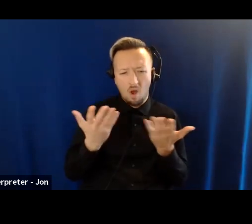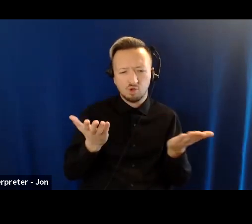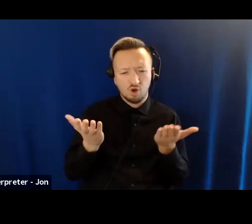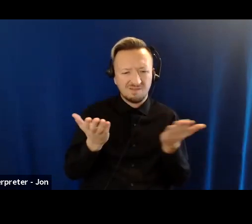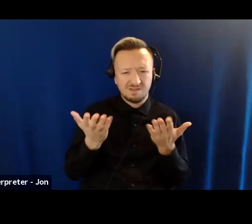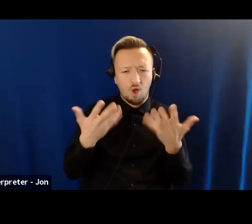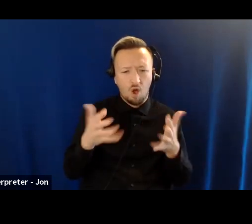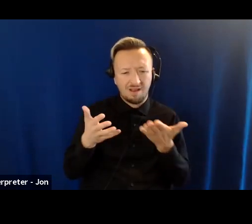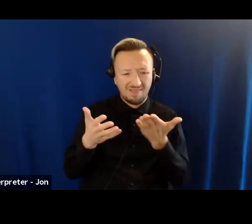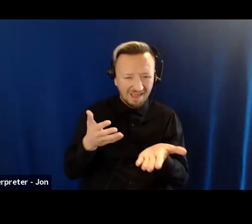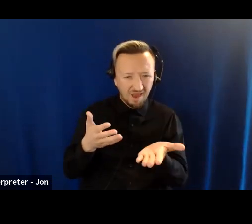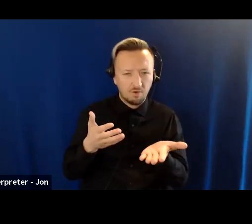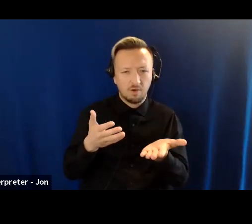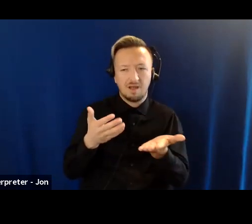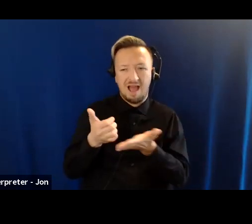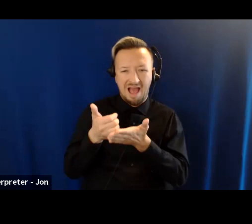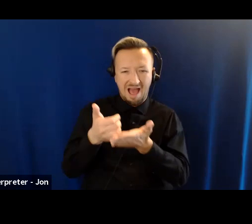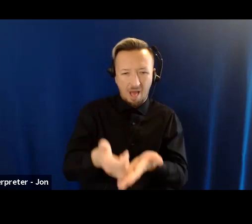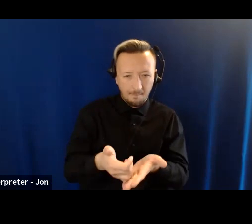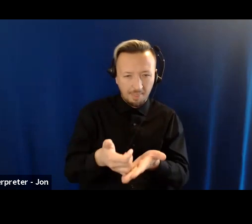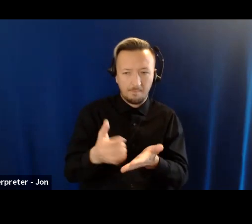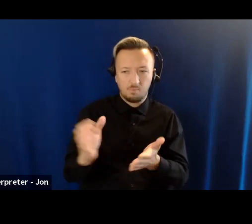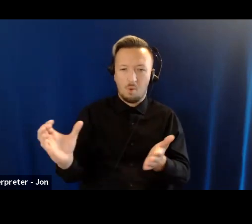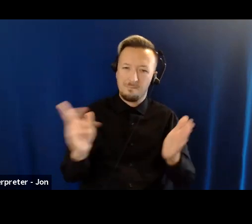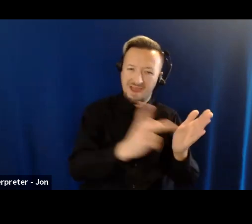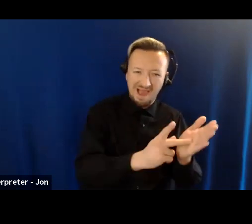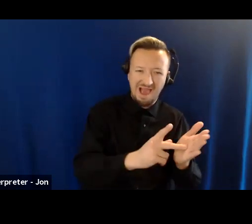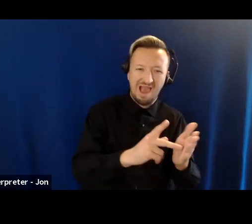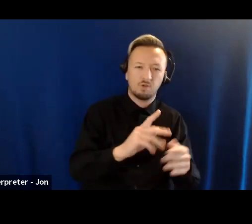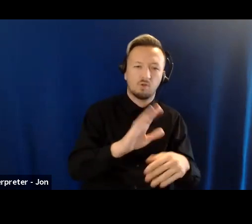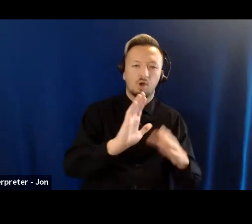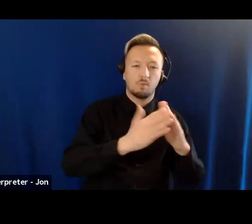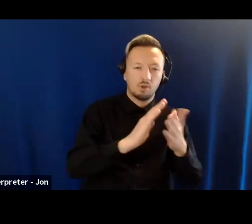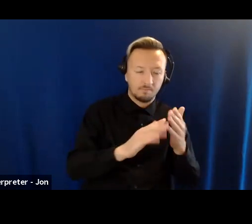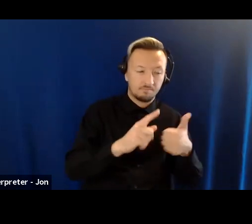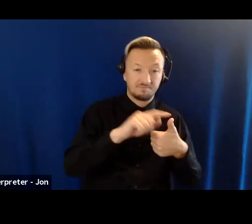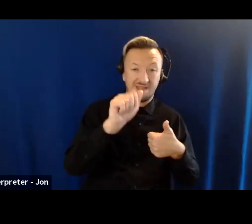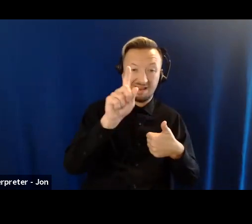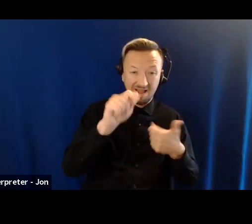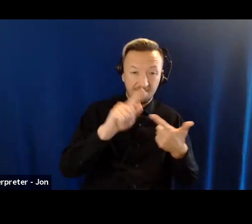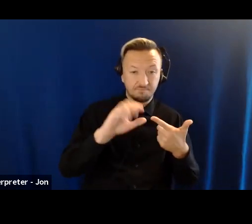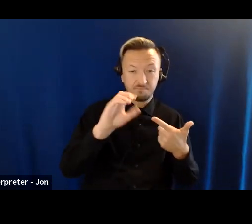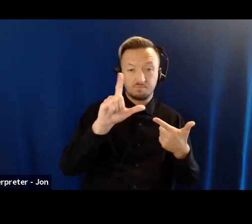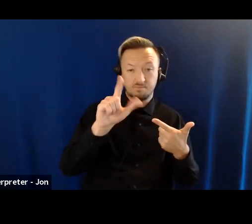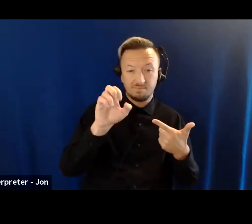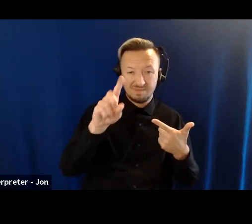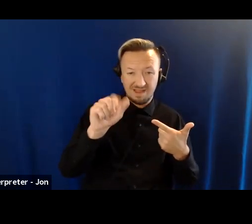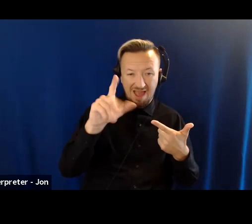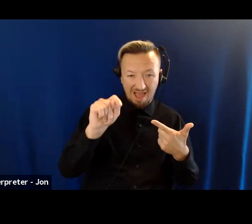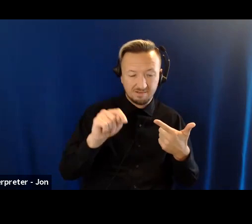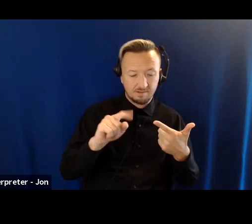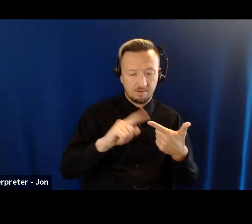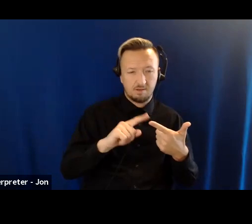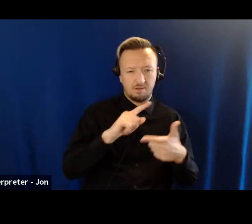people to live and to transition into the community, remembering ADA, the Olmstead Act, and how these